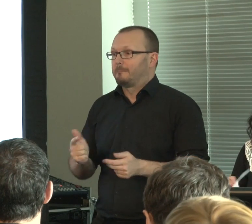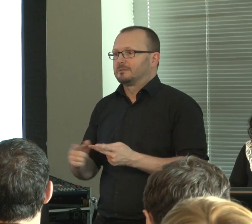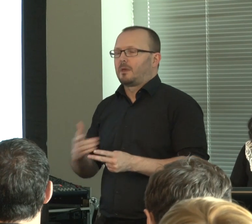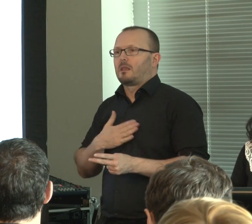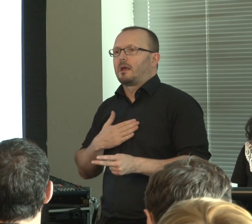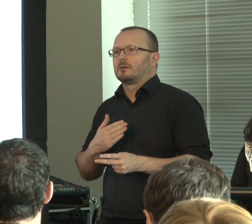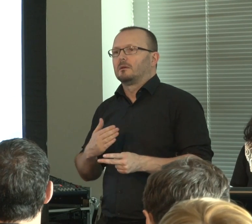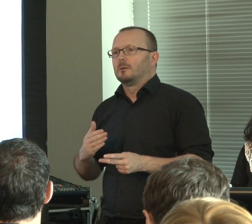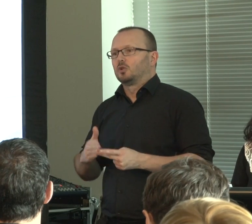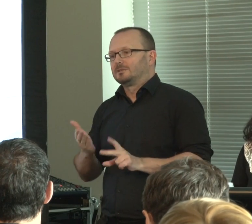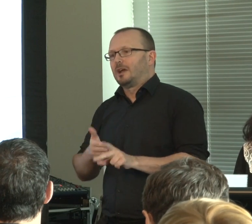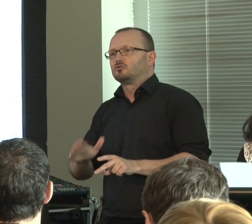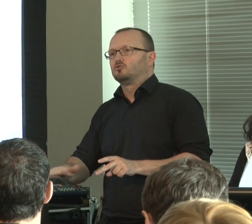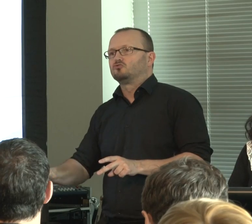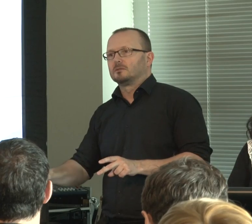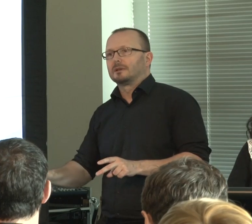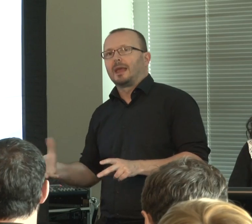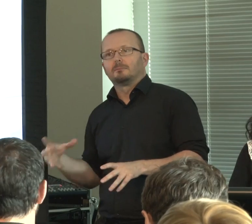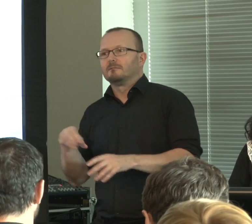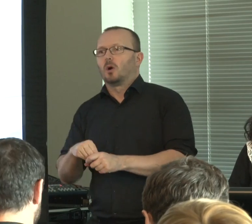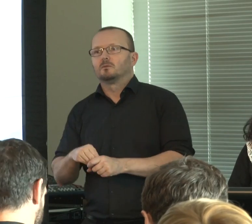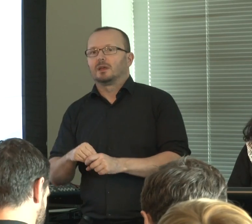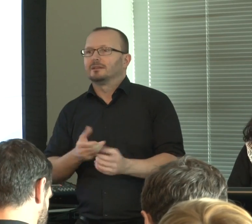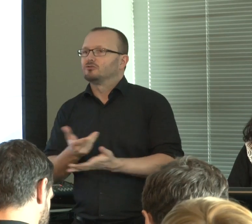we're finding, is that people are really liking.